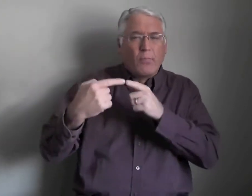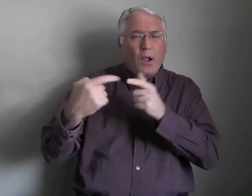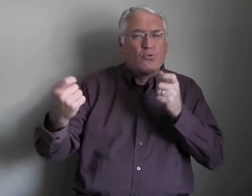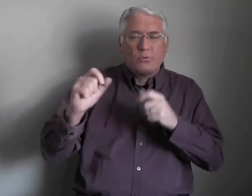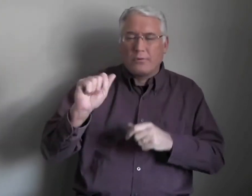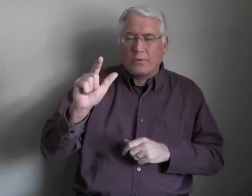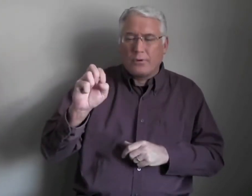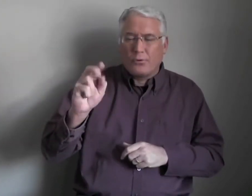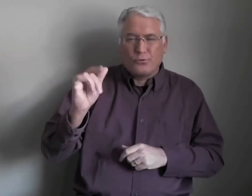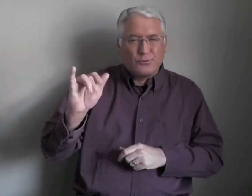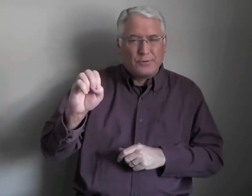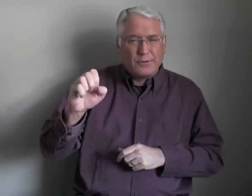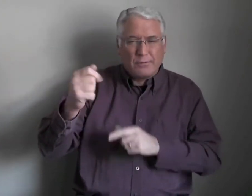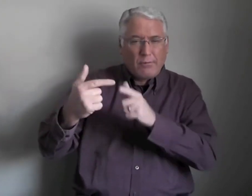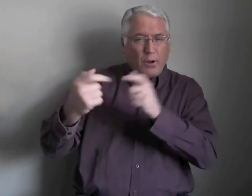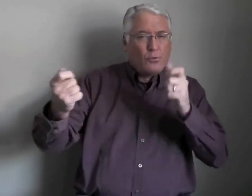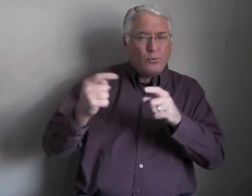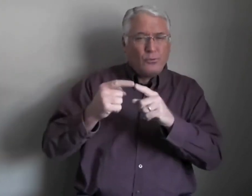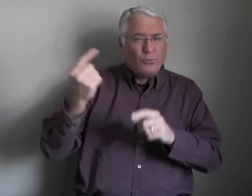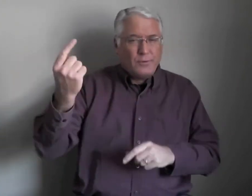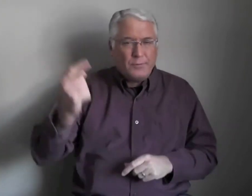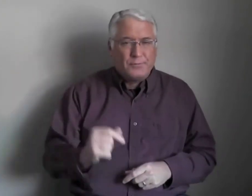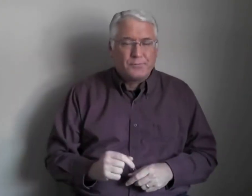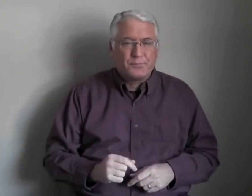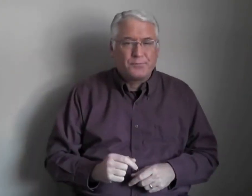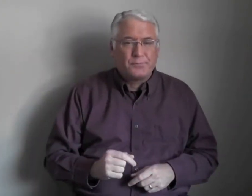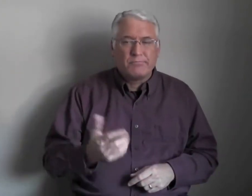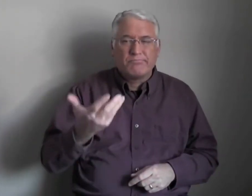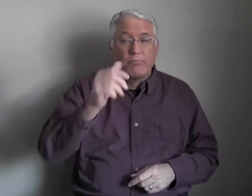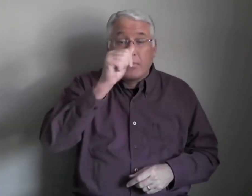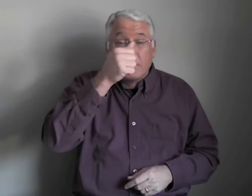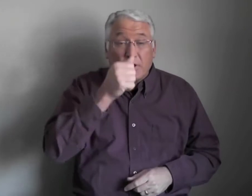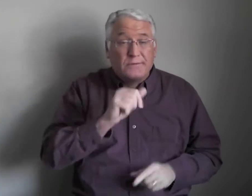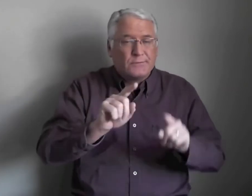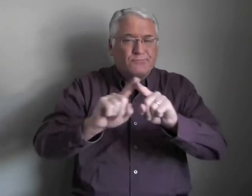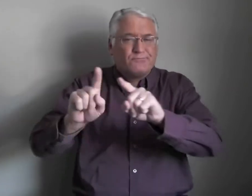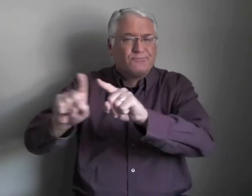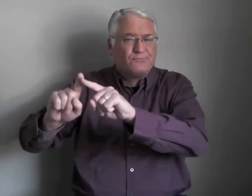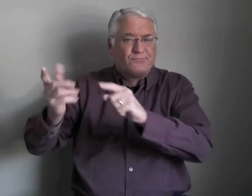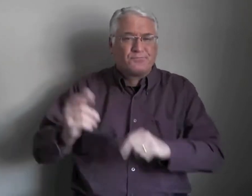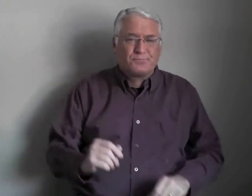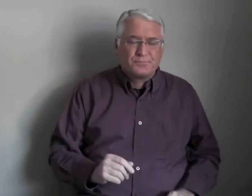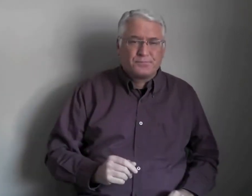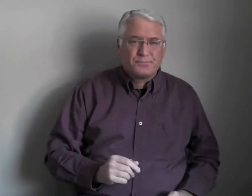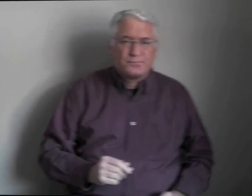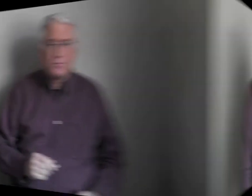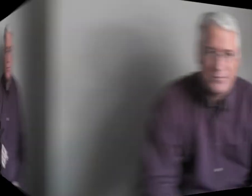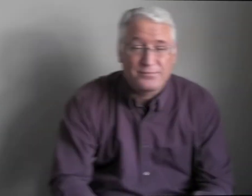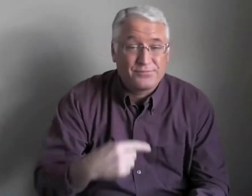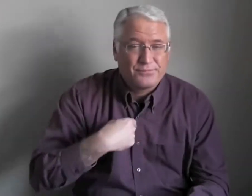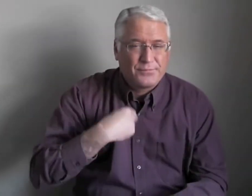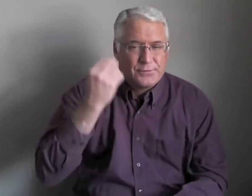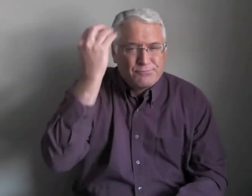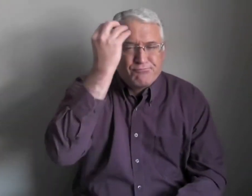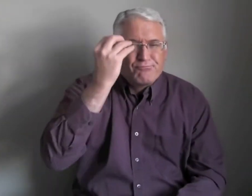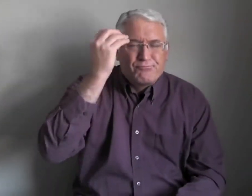Maybe you have bad allergies, could be allergic to something. Suffering comes in many forms. I was